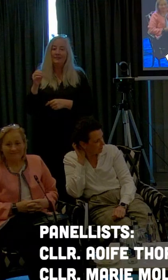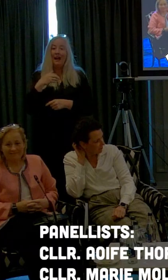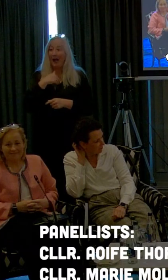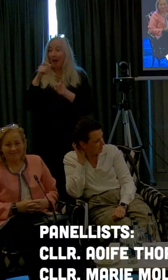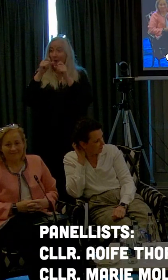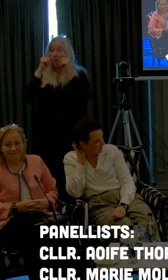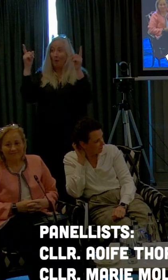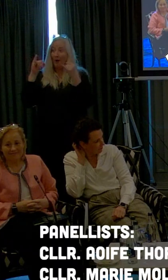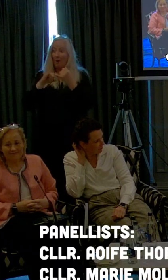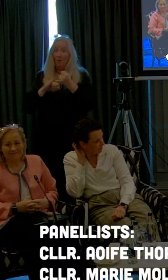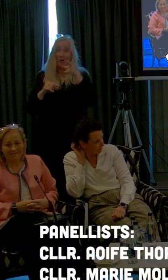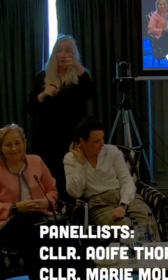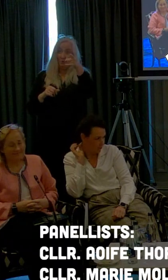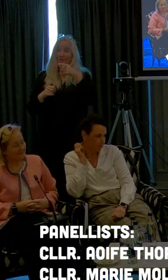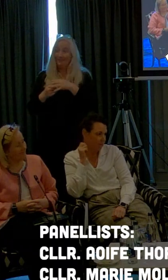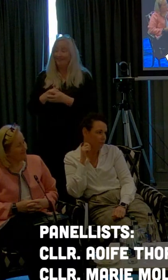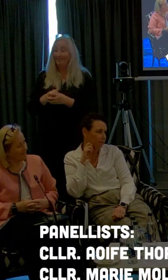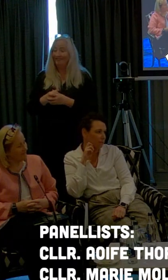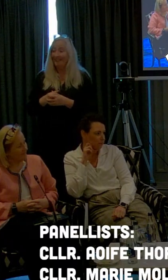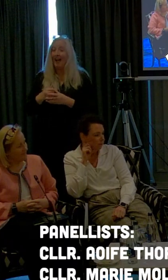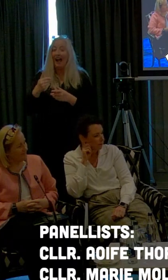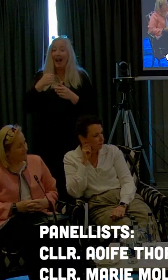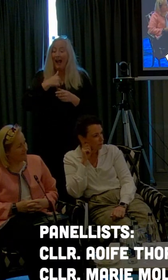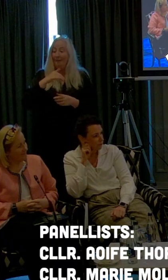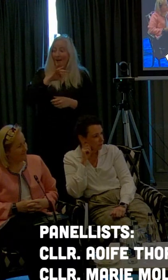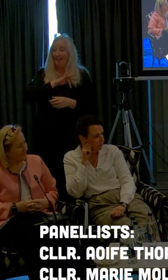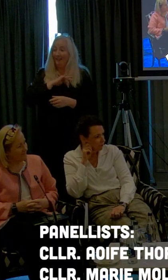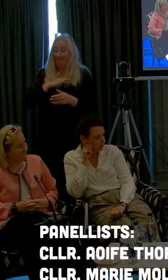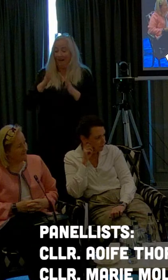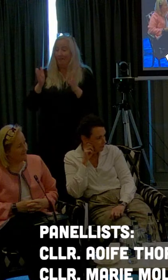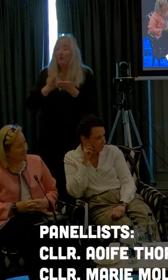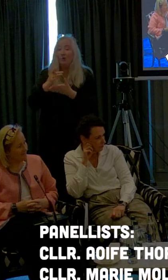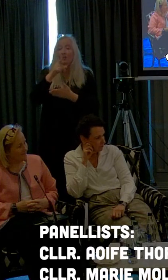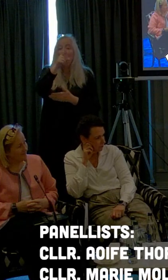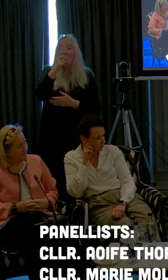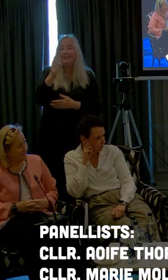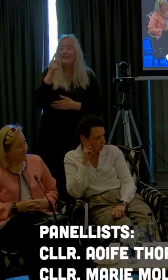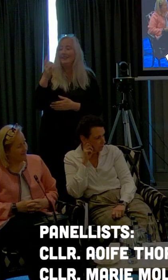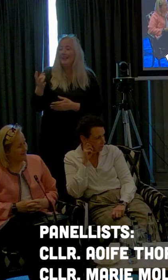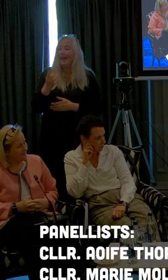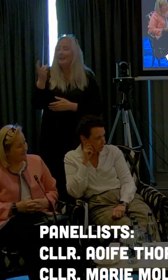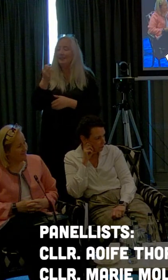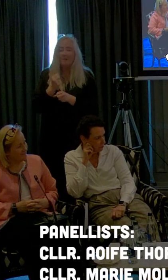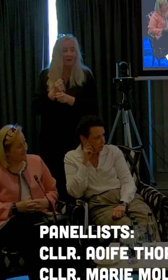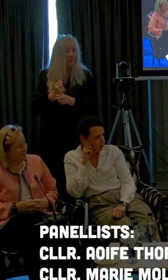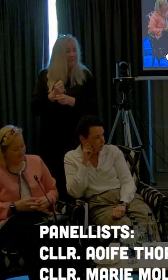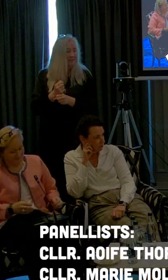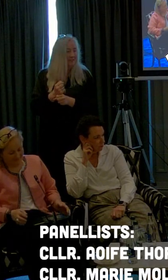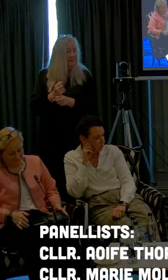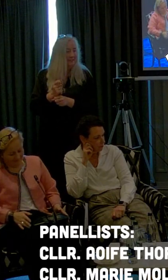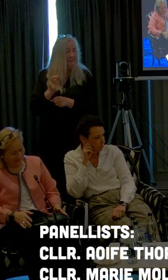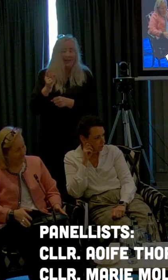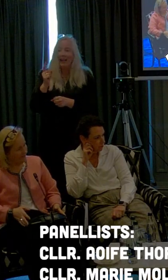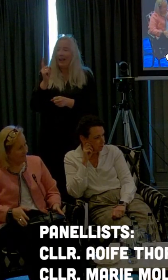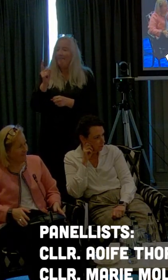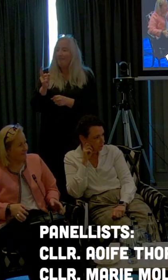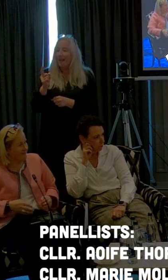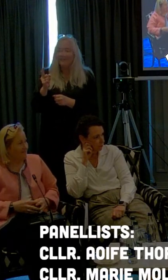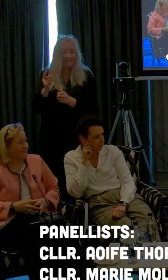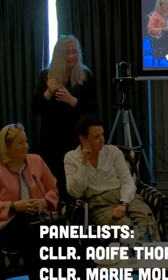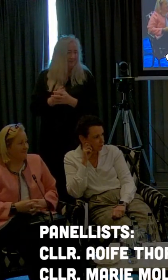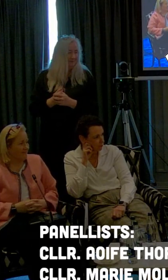because I've been there and done that. And you asked a while ago about advice when you want to go to local